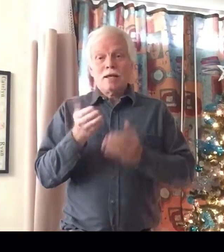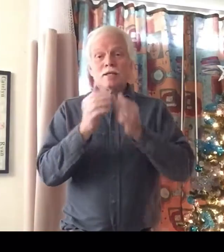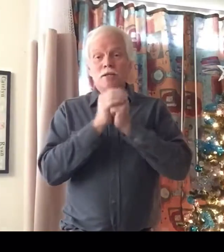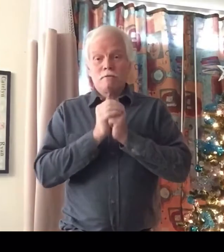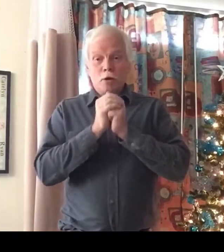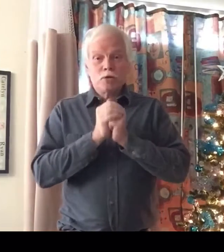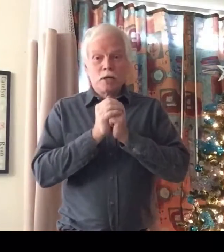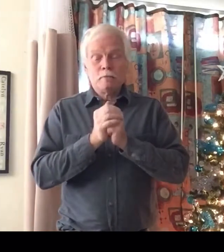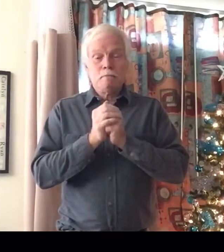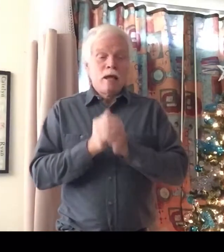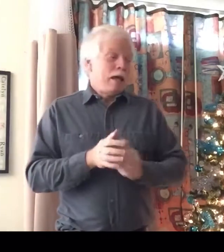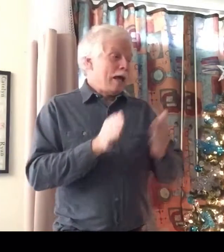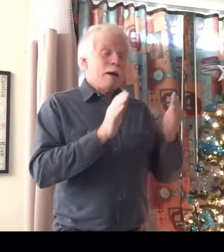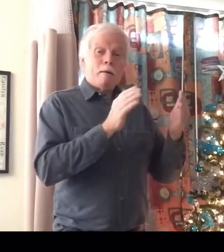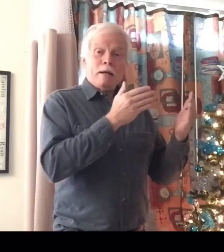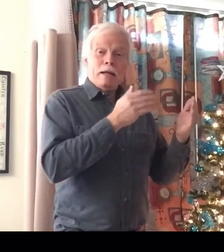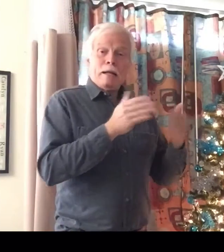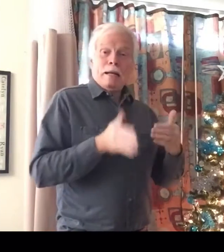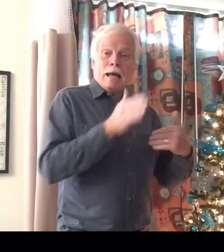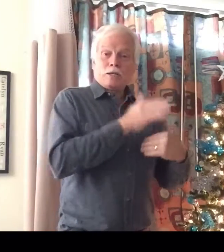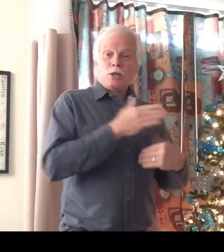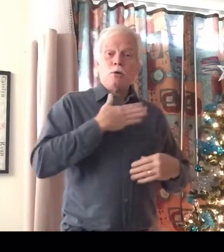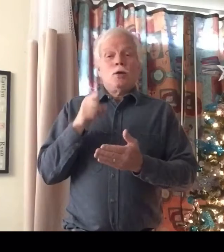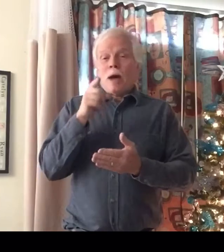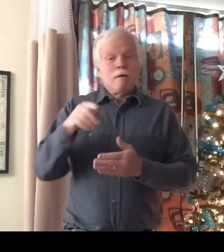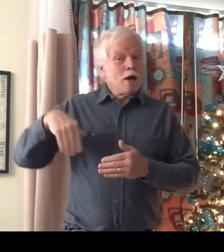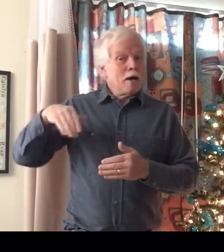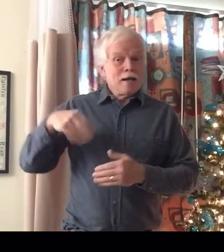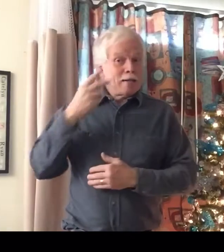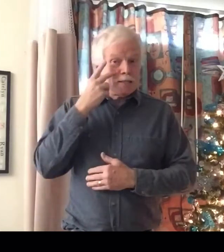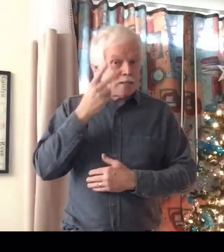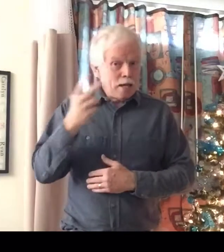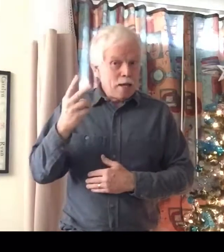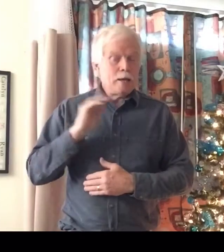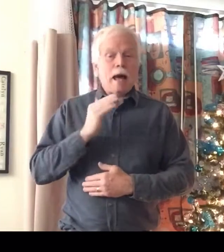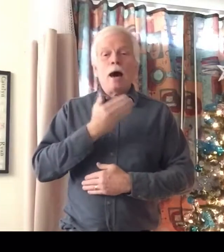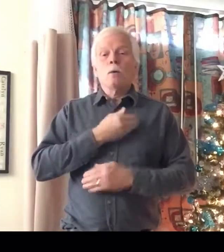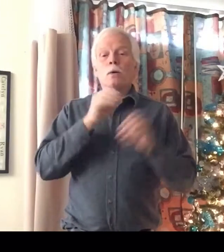this devotion next to my mother's Christmas tree.